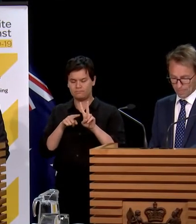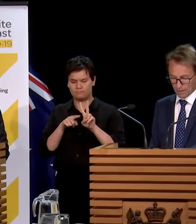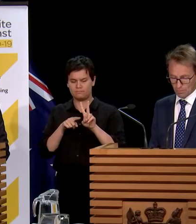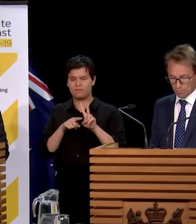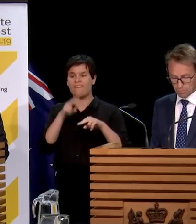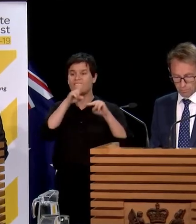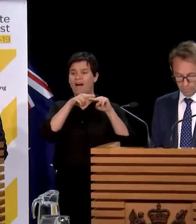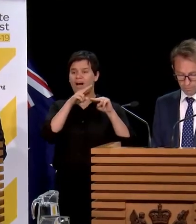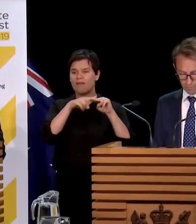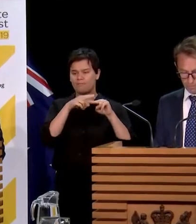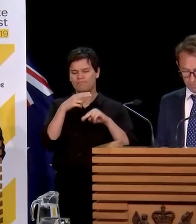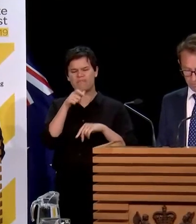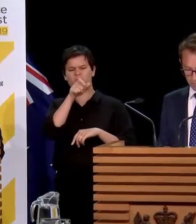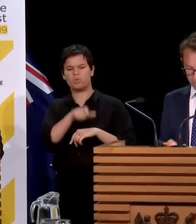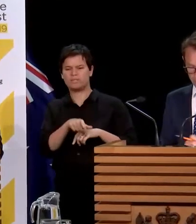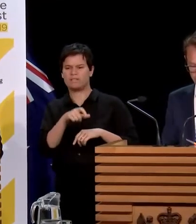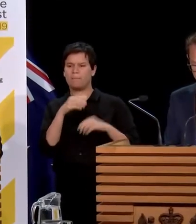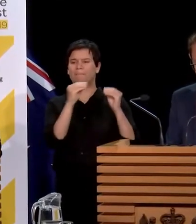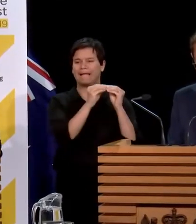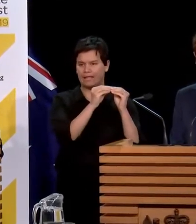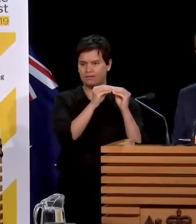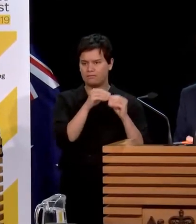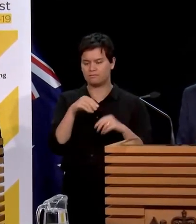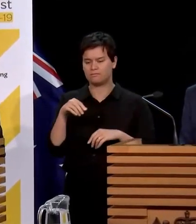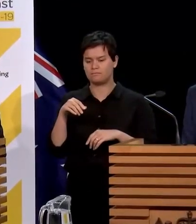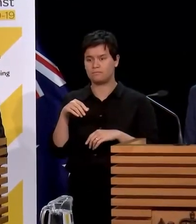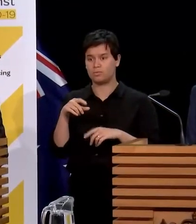previously publicly announced. The person, who